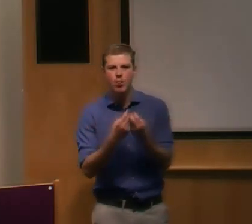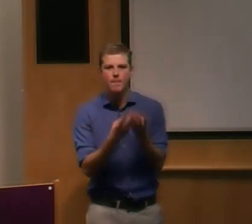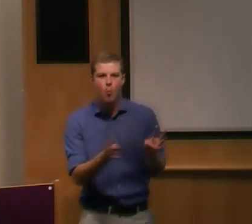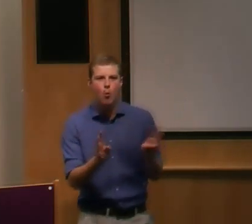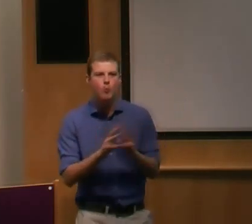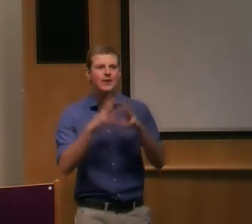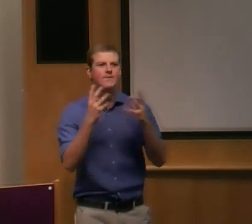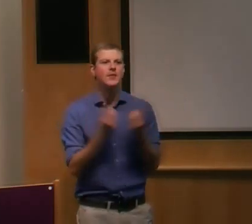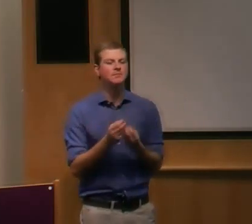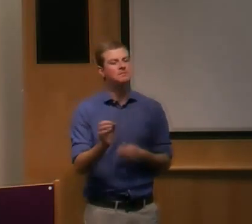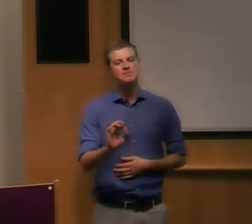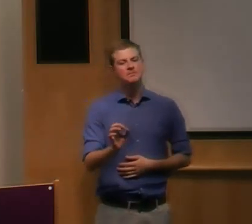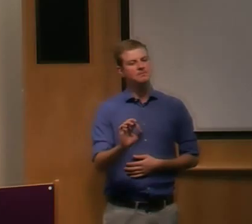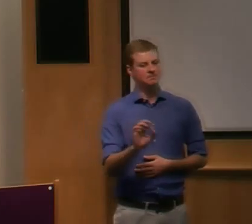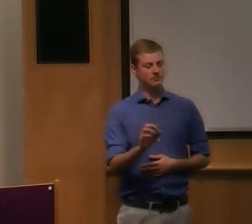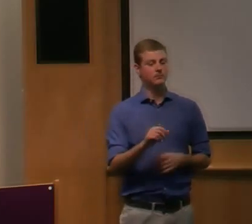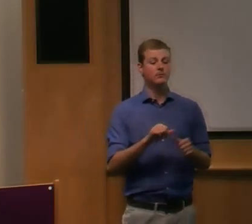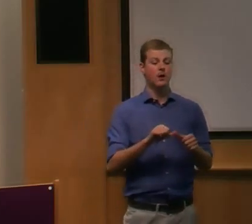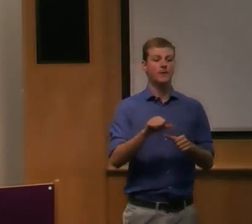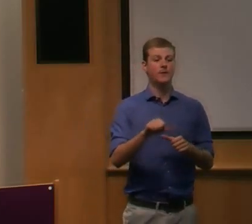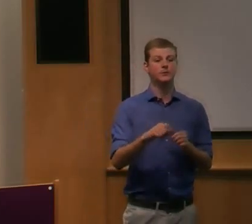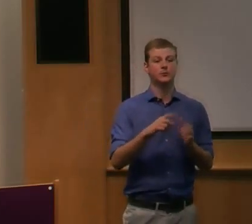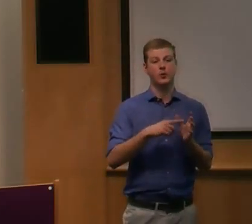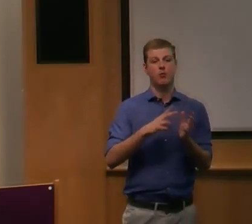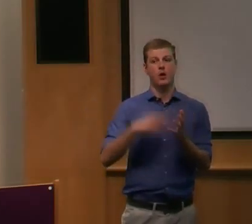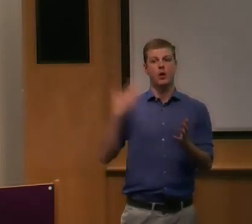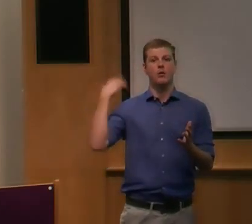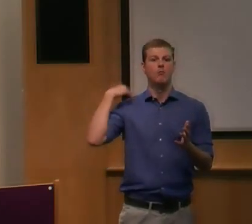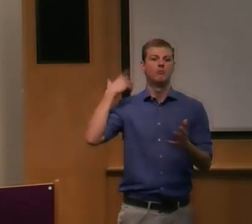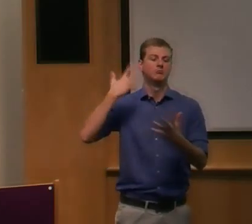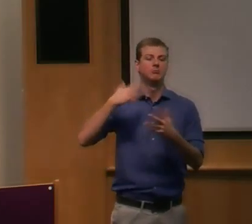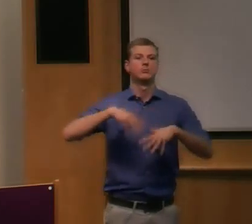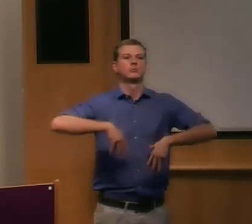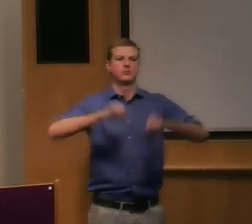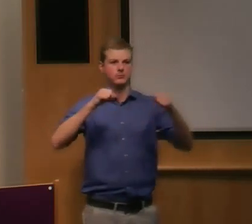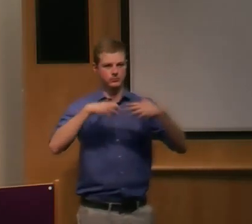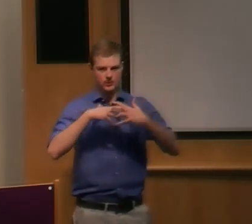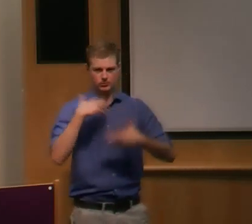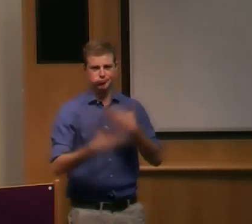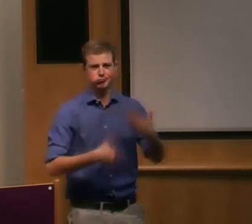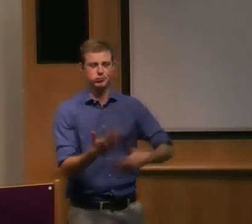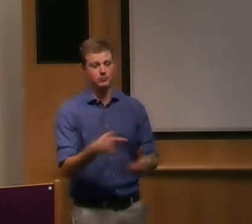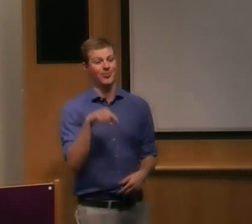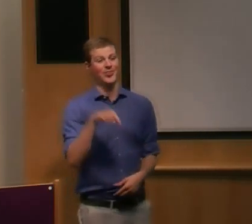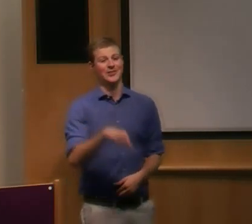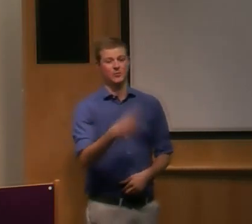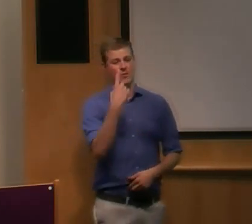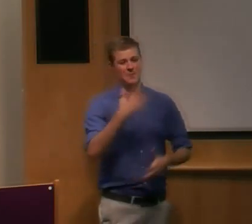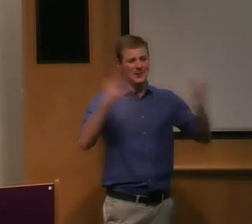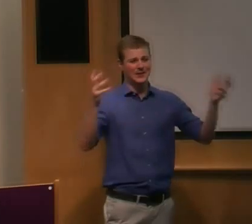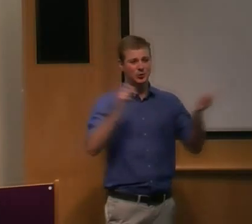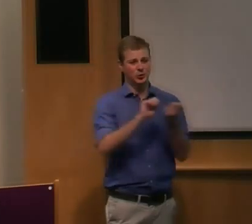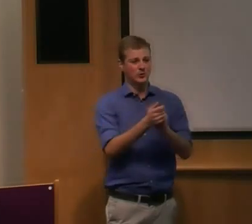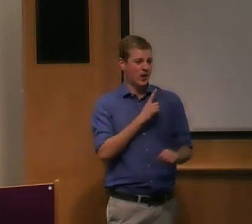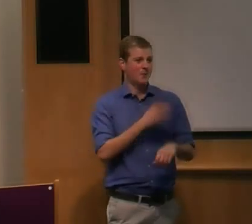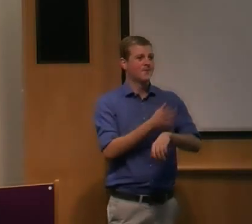In 2014, they were also leaders, but in the sense of their own projects and self-determining what they did, they weren't able to handle it. But since 2014, there's been